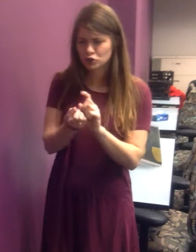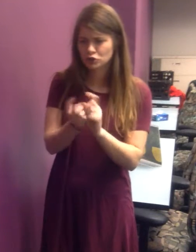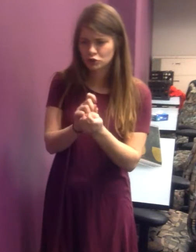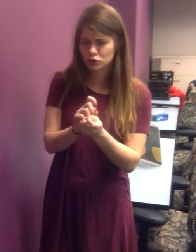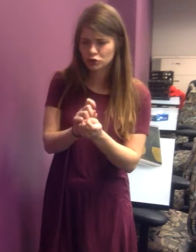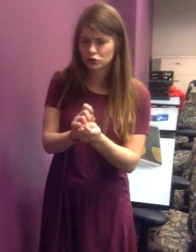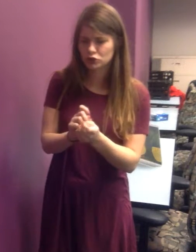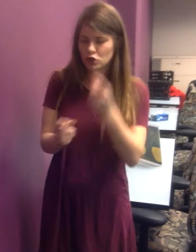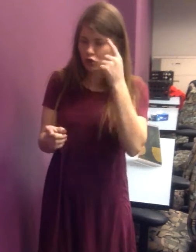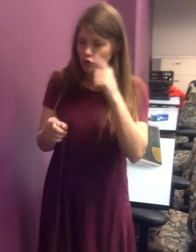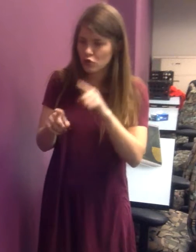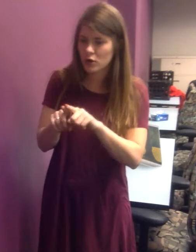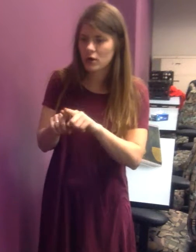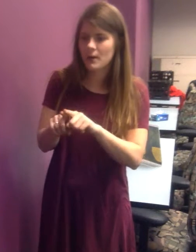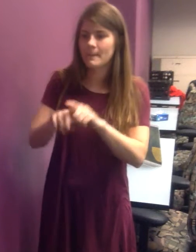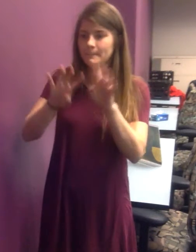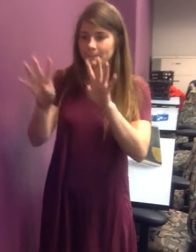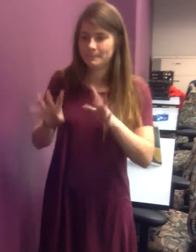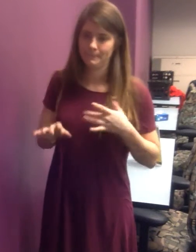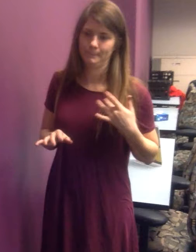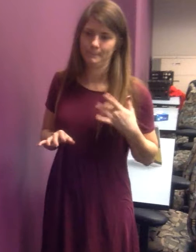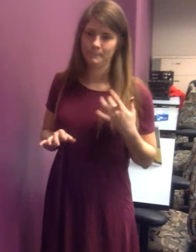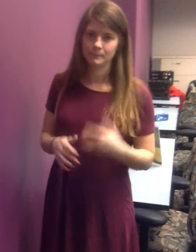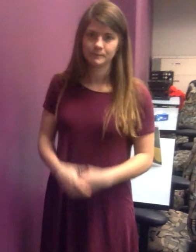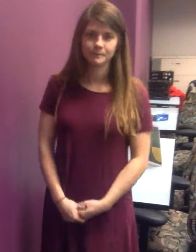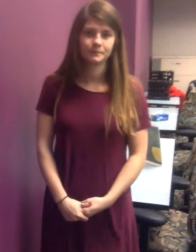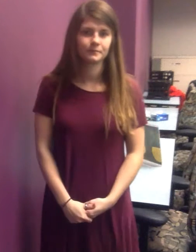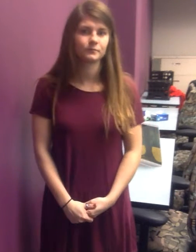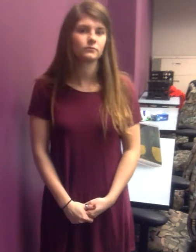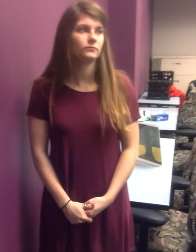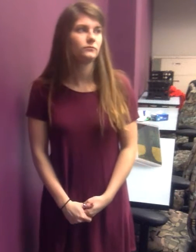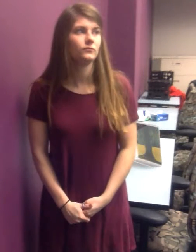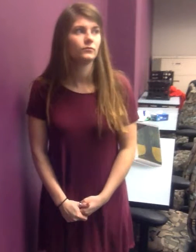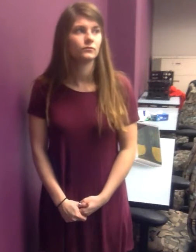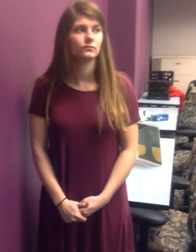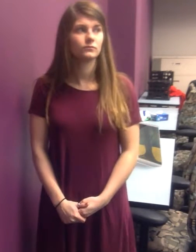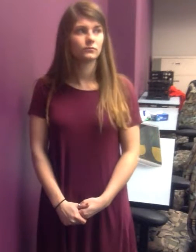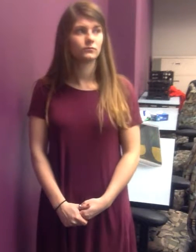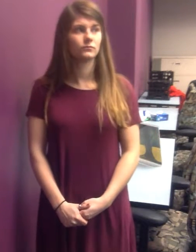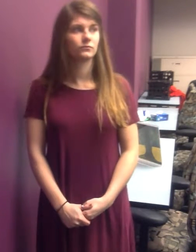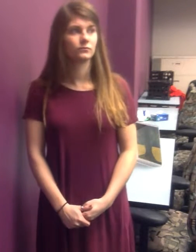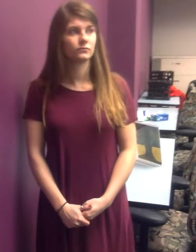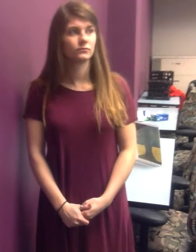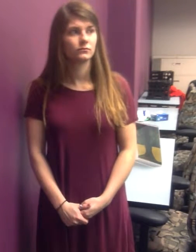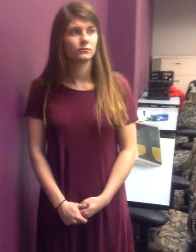until it actually came to a vote in Congress on a bill to implement these policies. Today's hearing is on... The